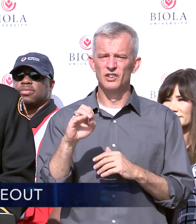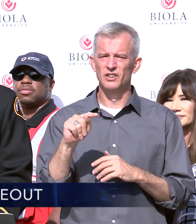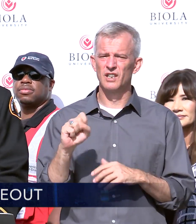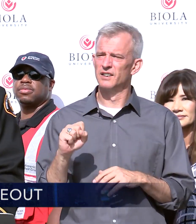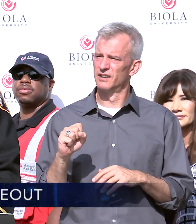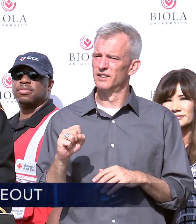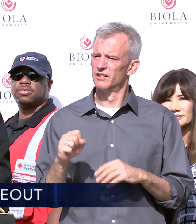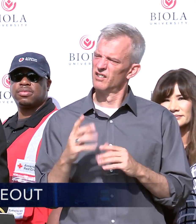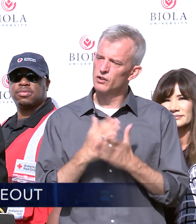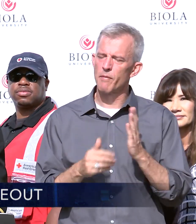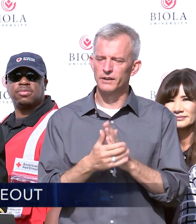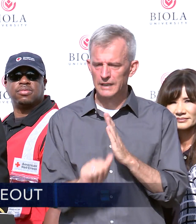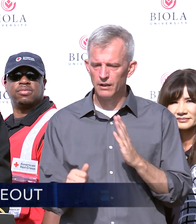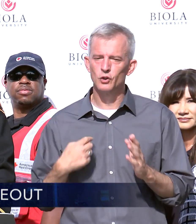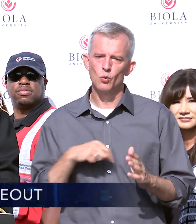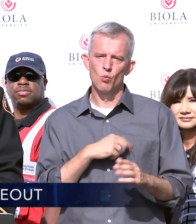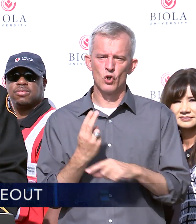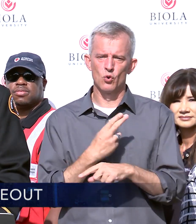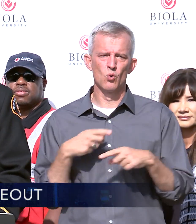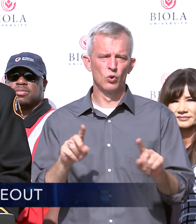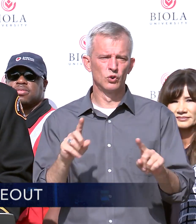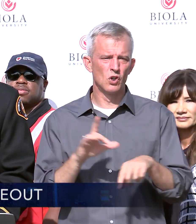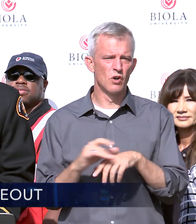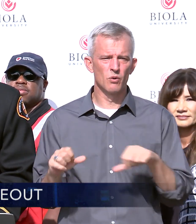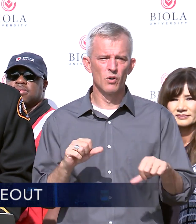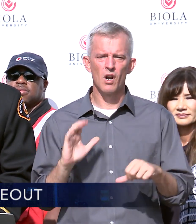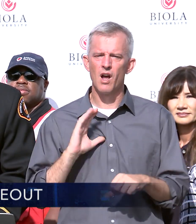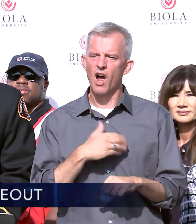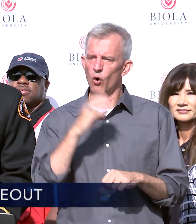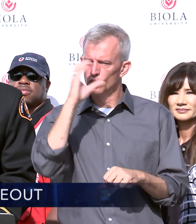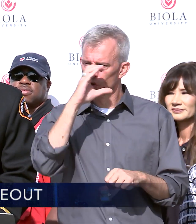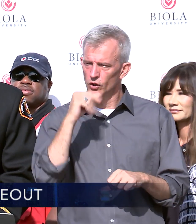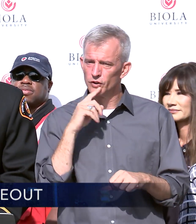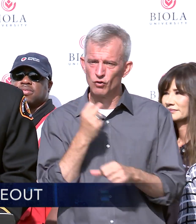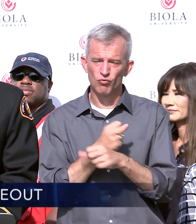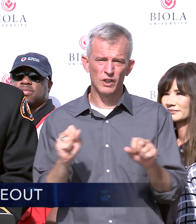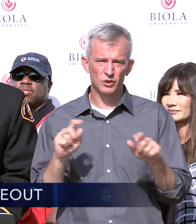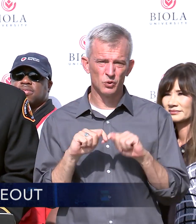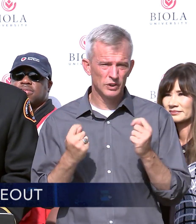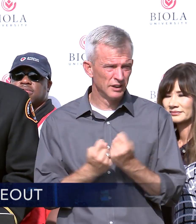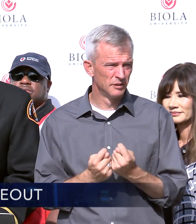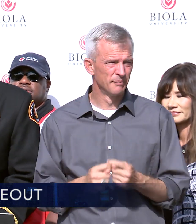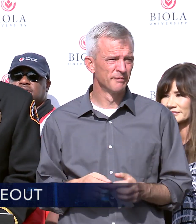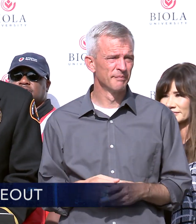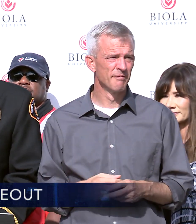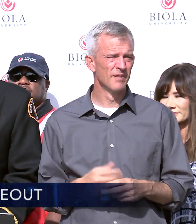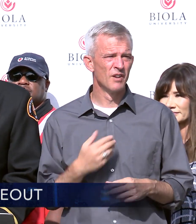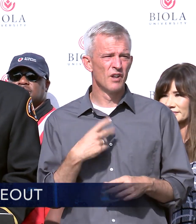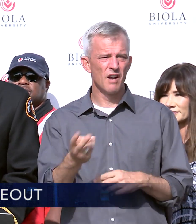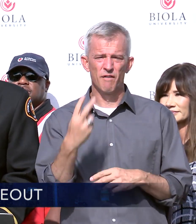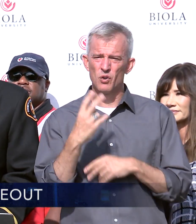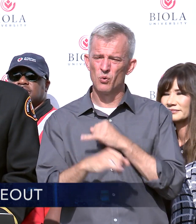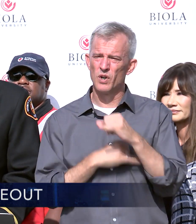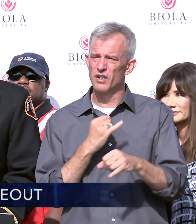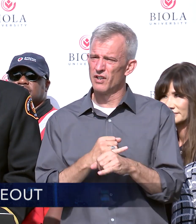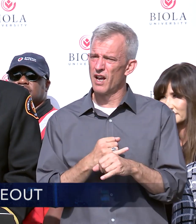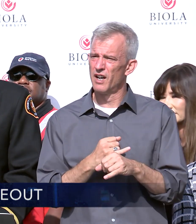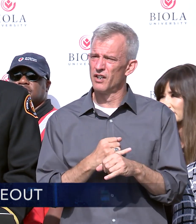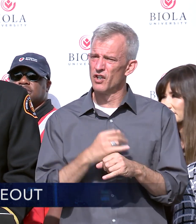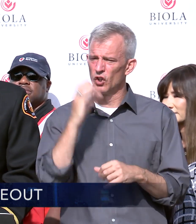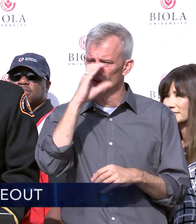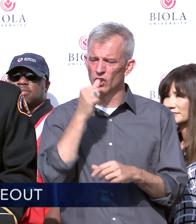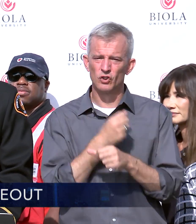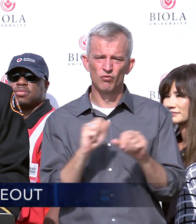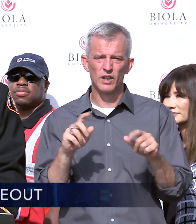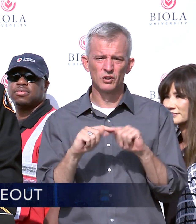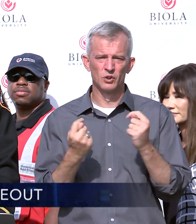utilize during earthquakes, our urban search and rescue team. There are 2 international urban search and rescue teams in